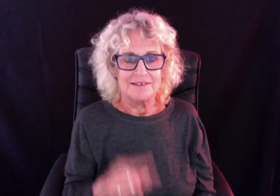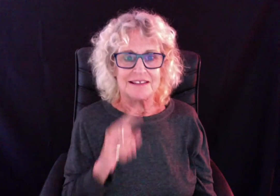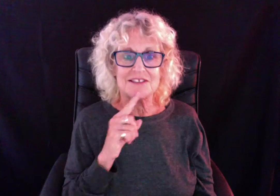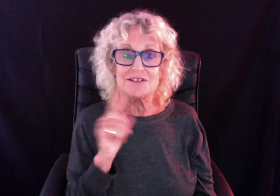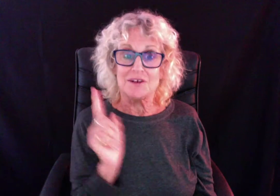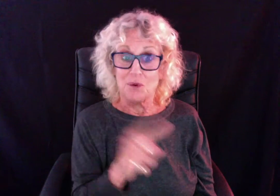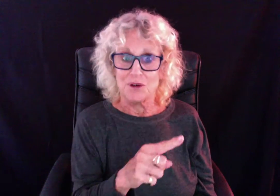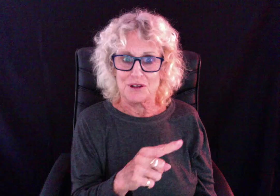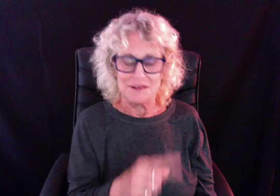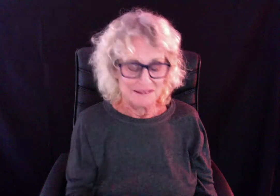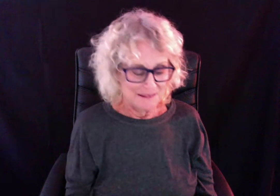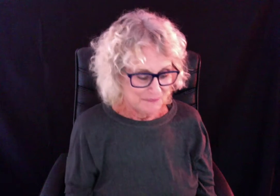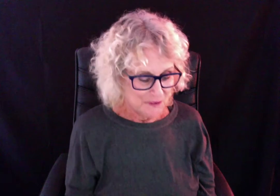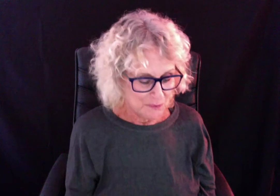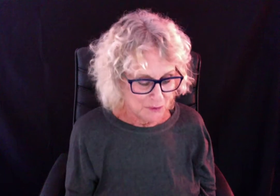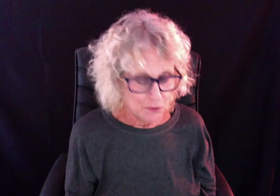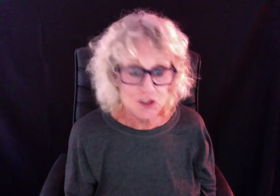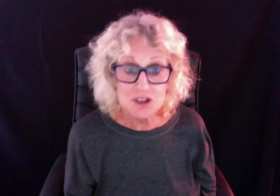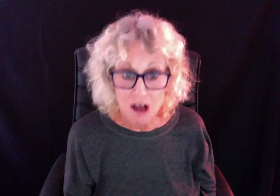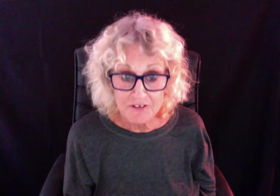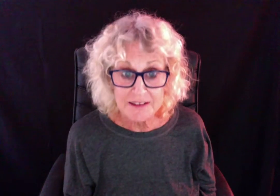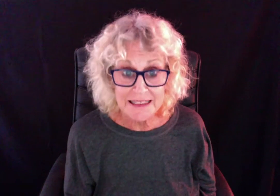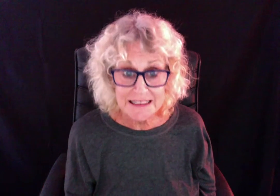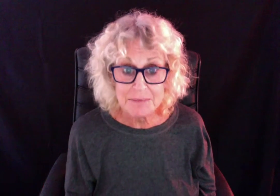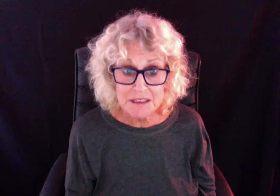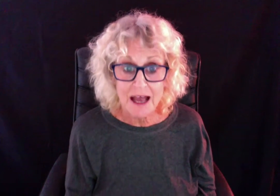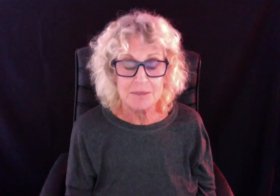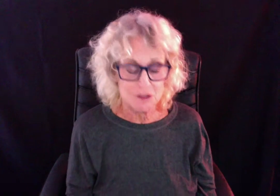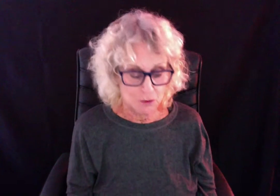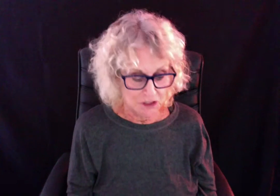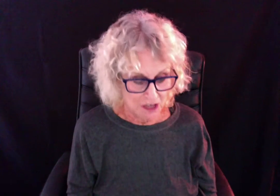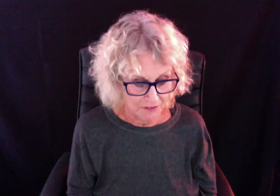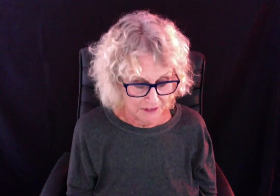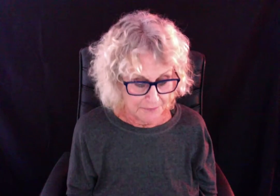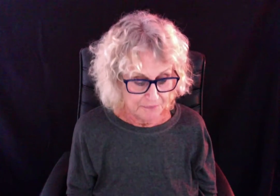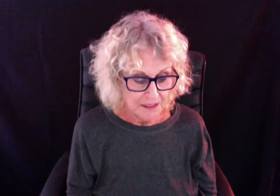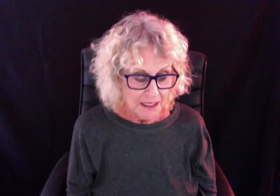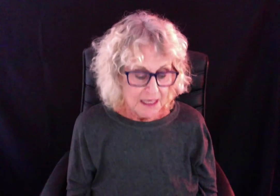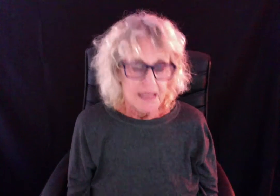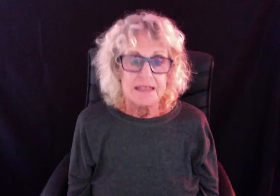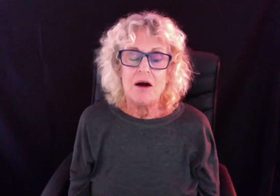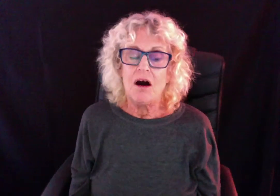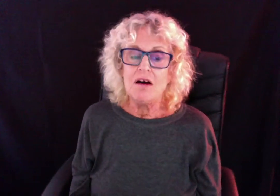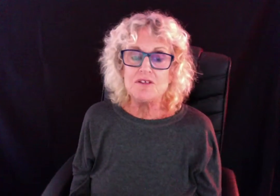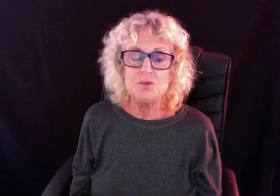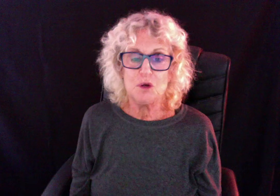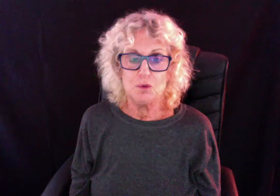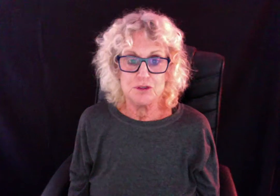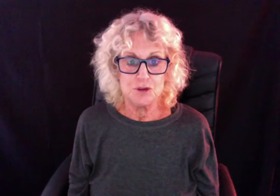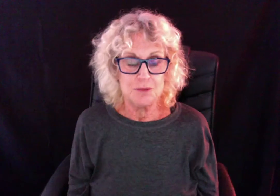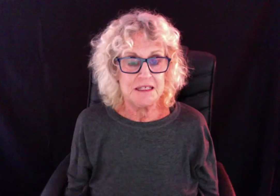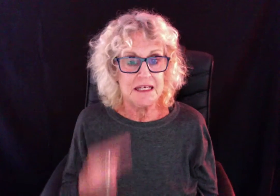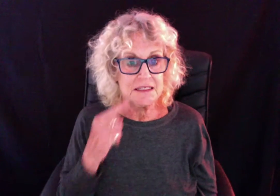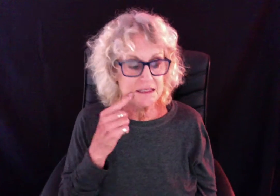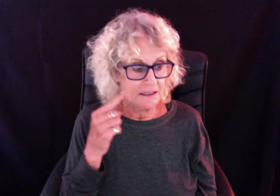It's an order. So you would soften that same sign, but you would soften it. Now, often what we'll do, because in